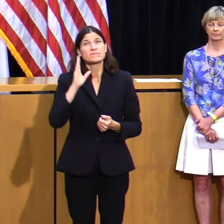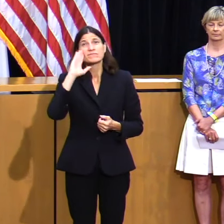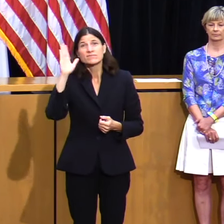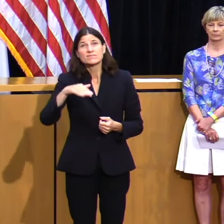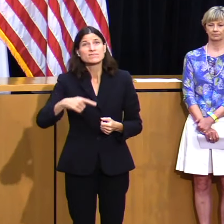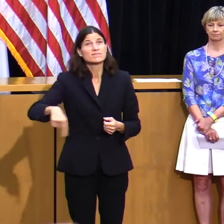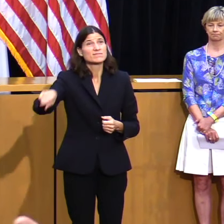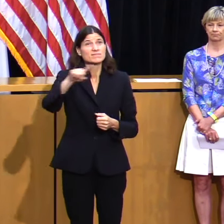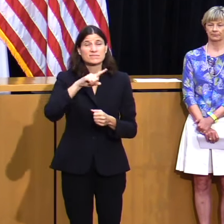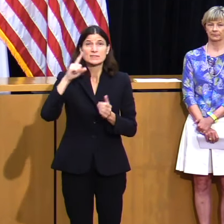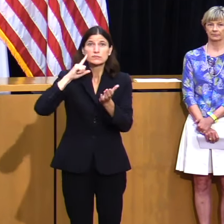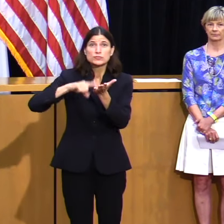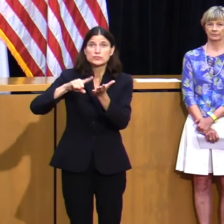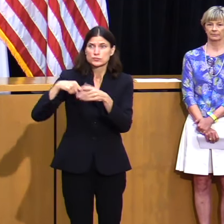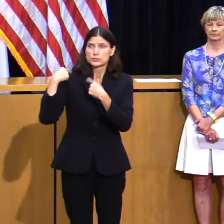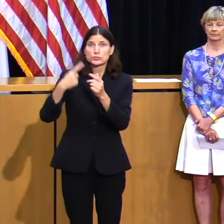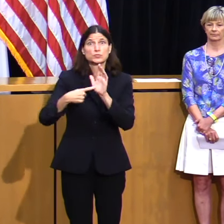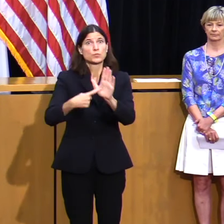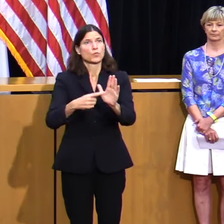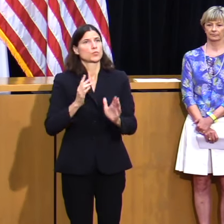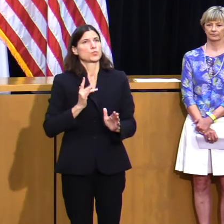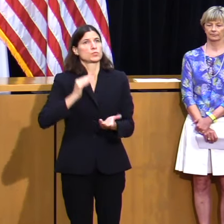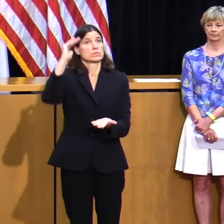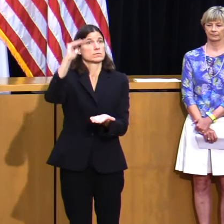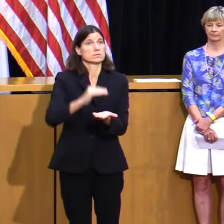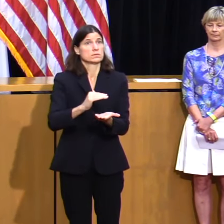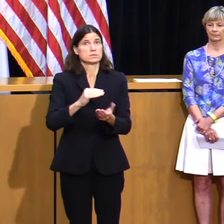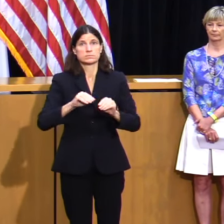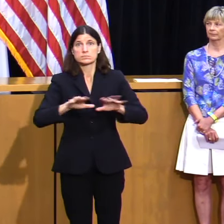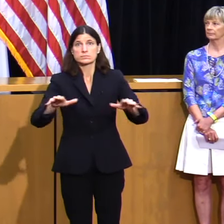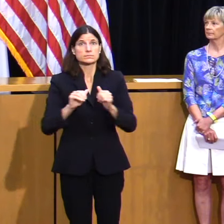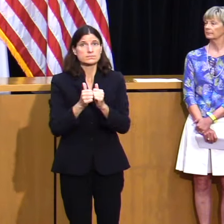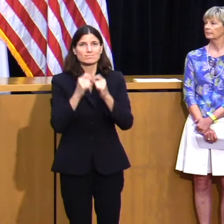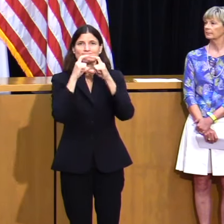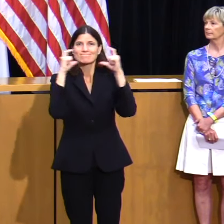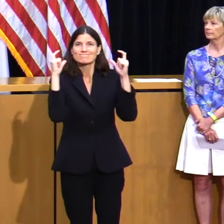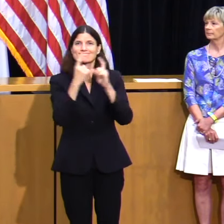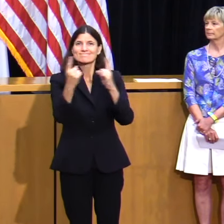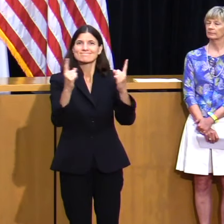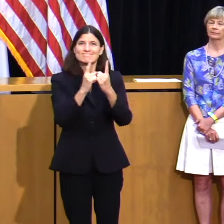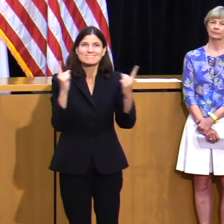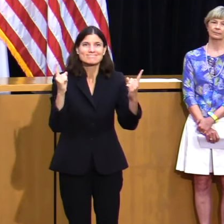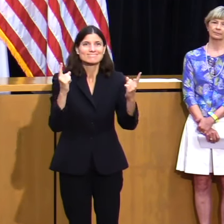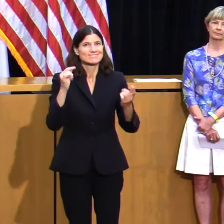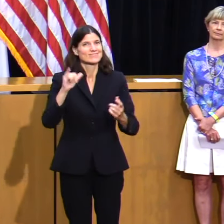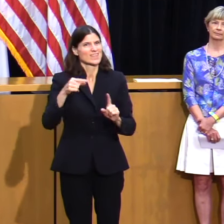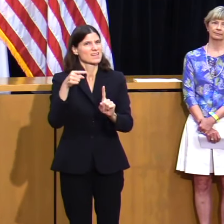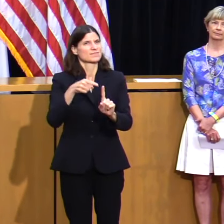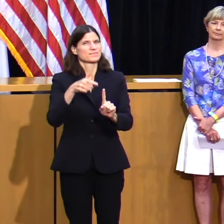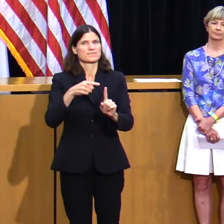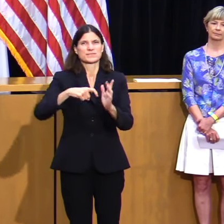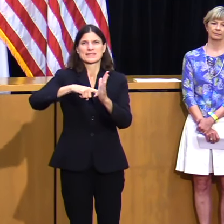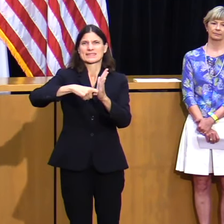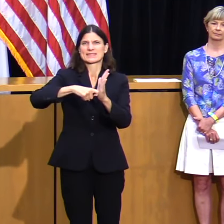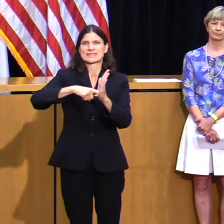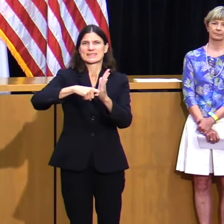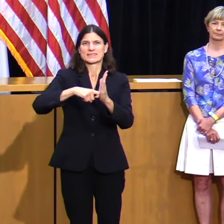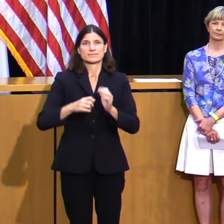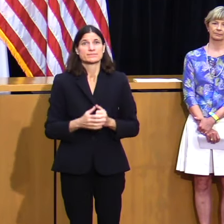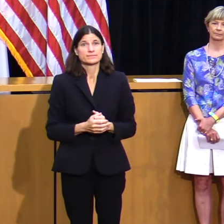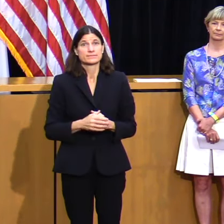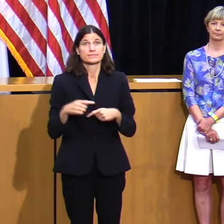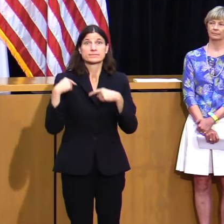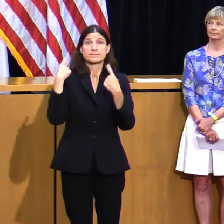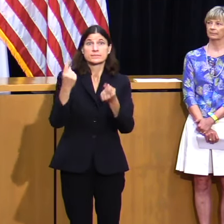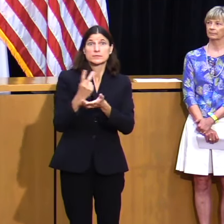virus. Overall, compared to the previous 2-week period, 73% of communities had either seen an improvement or no